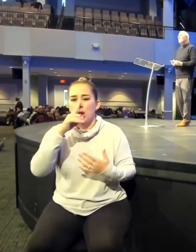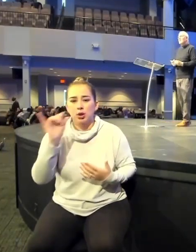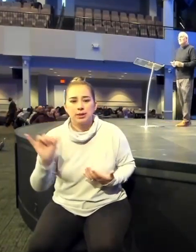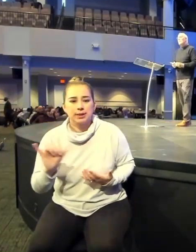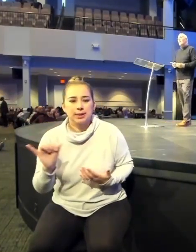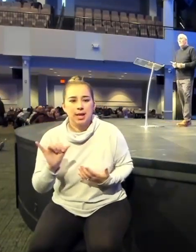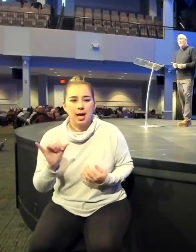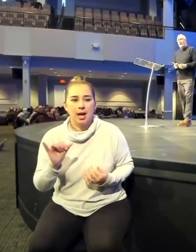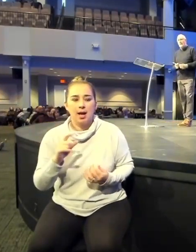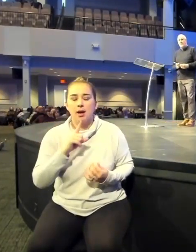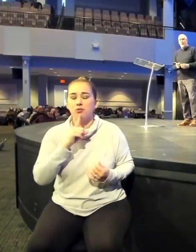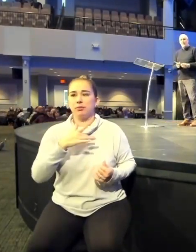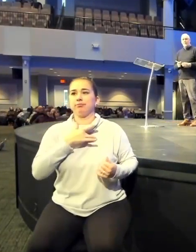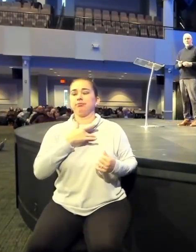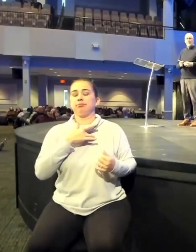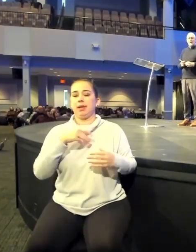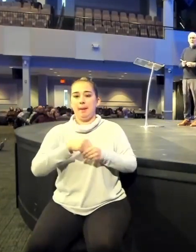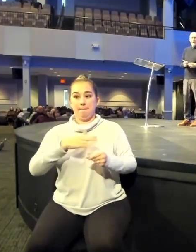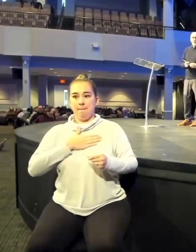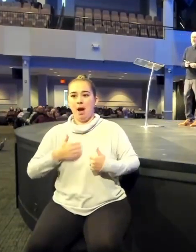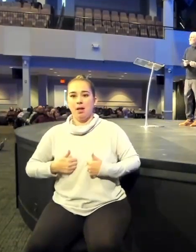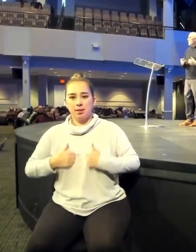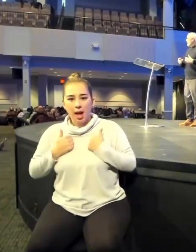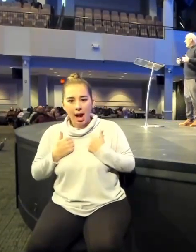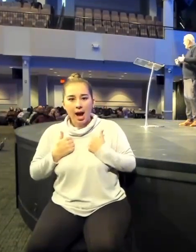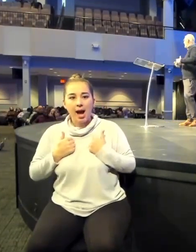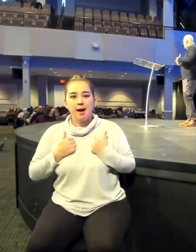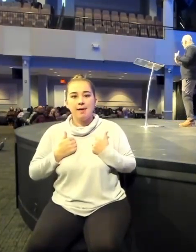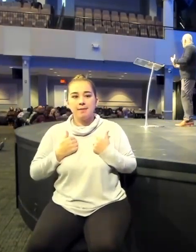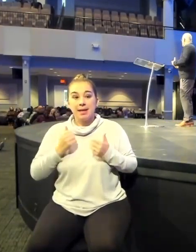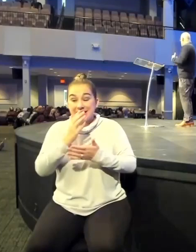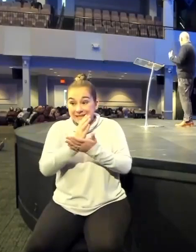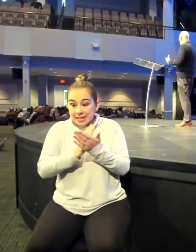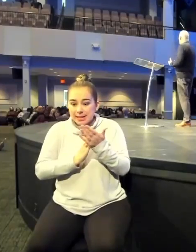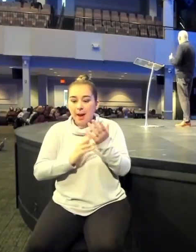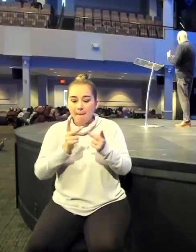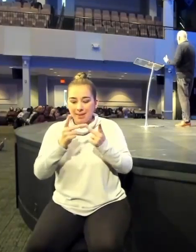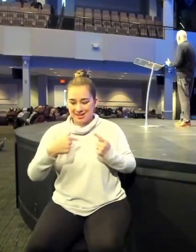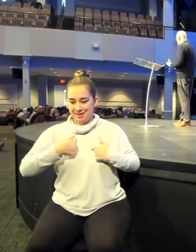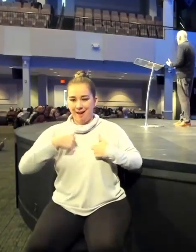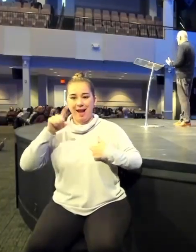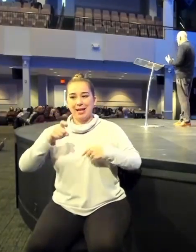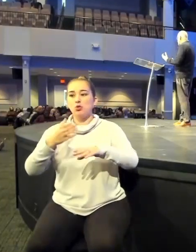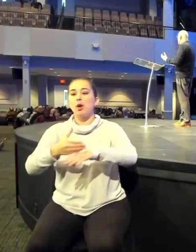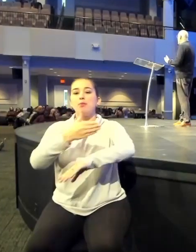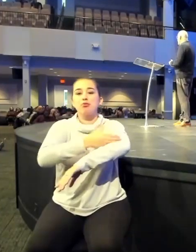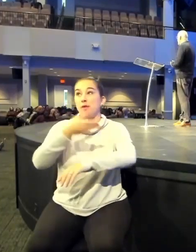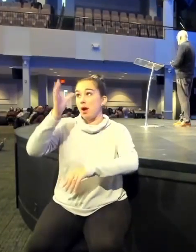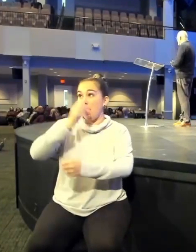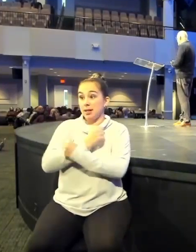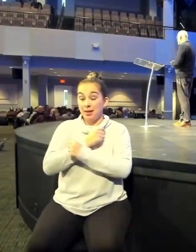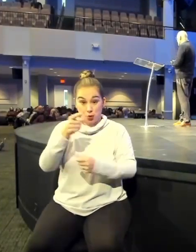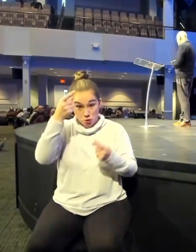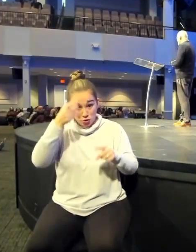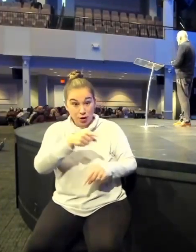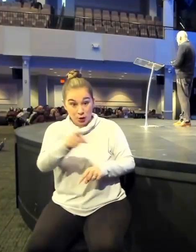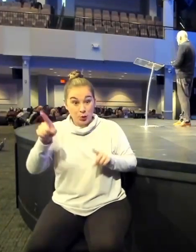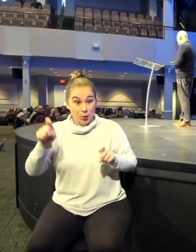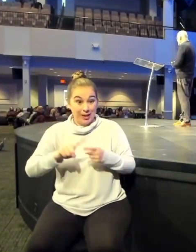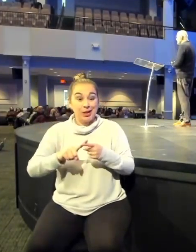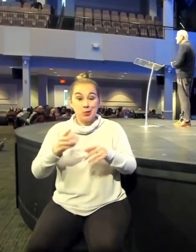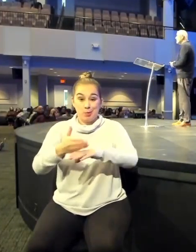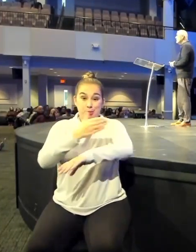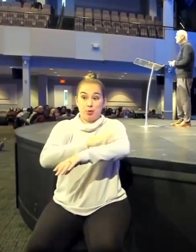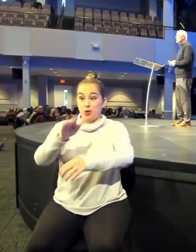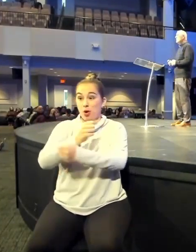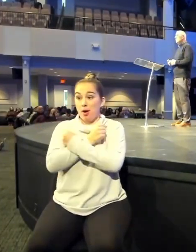Certainly convicted in my own life about areas where I need to grow in the love of God. Would you agree with me that you need to grow in the love of